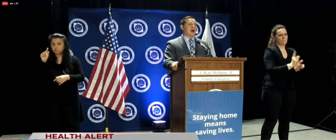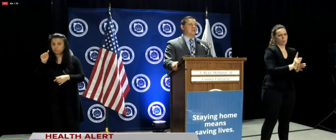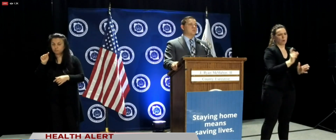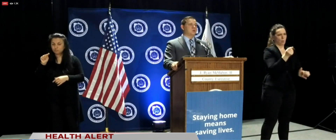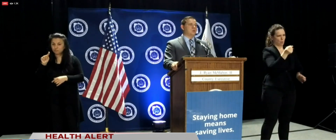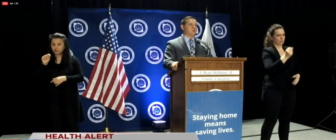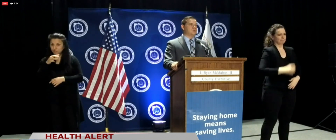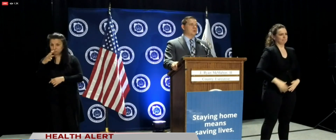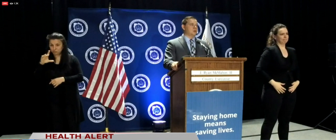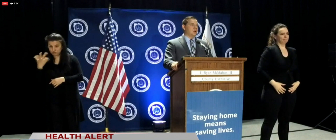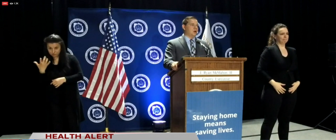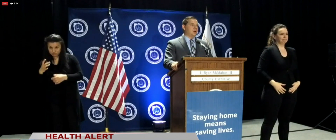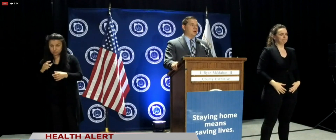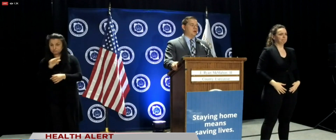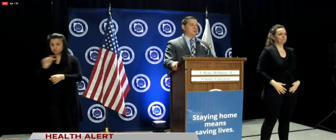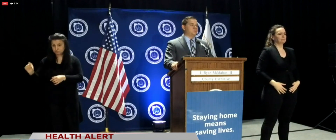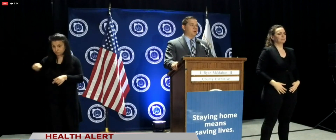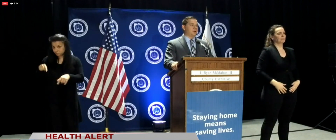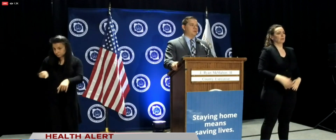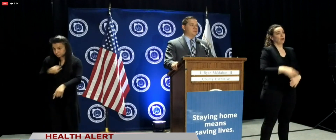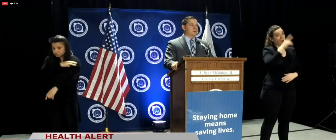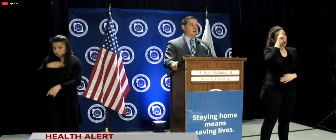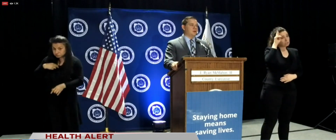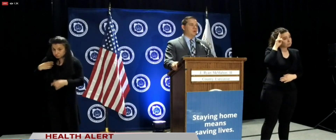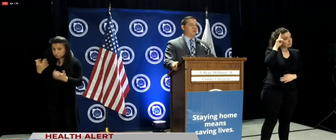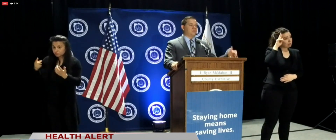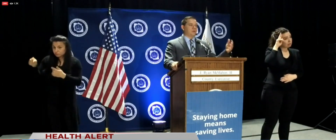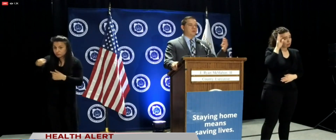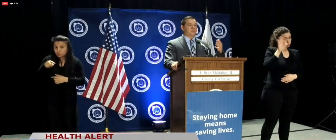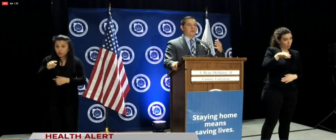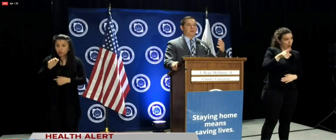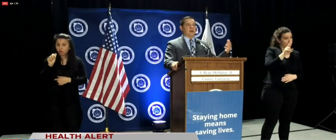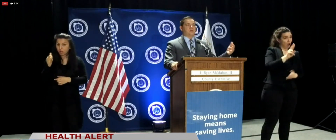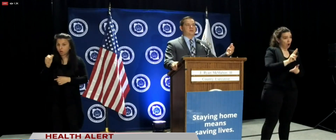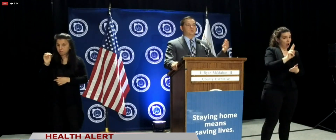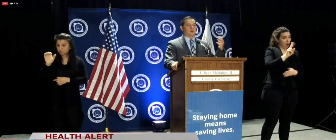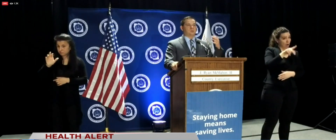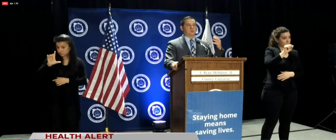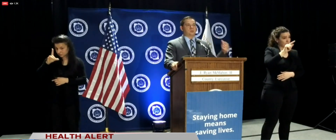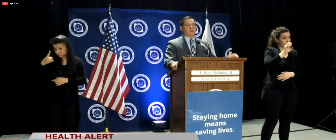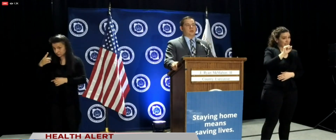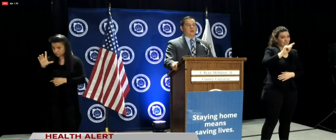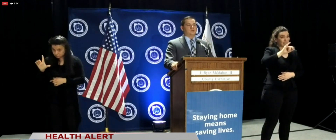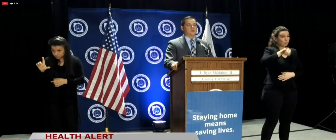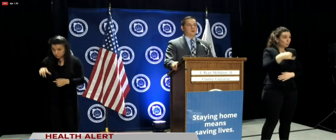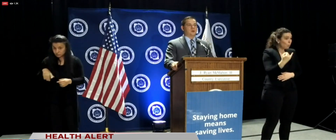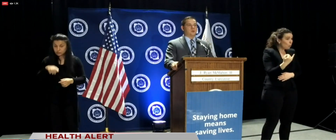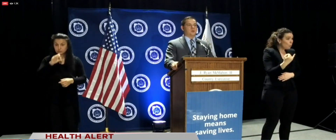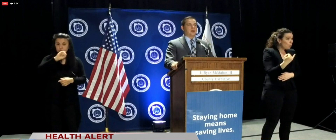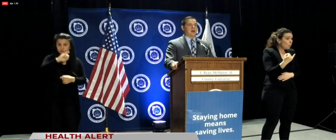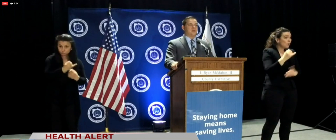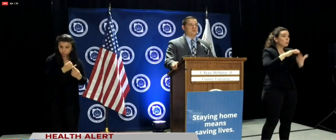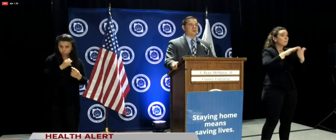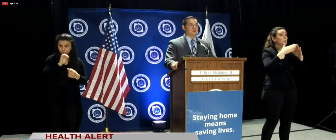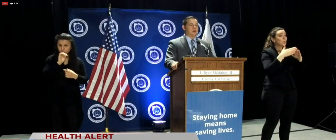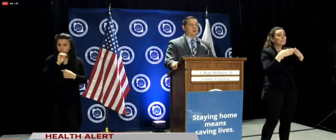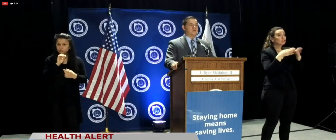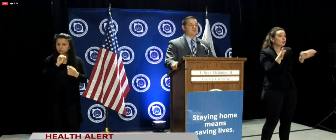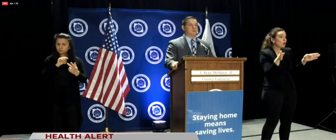our hospitals experience overflow from other counties as well. And so they